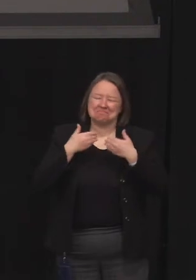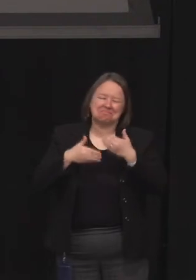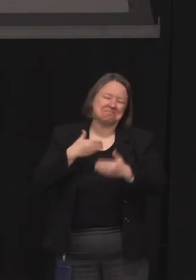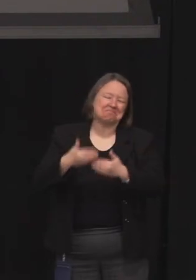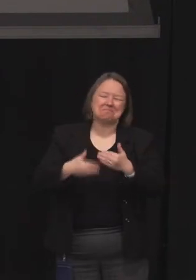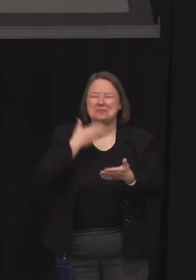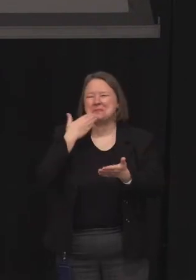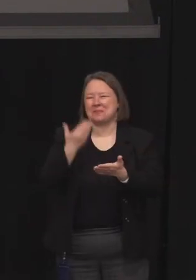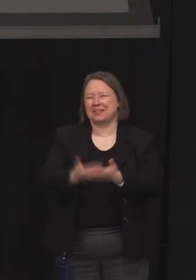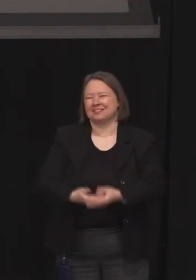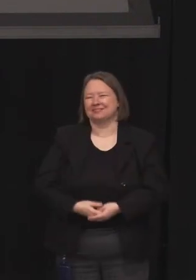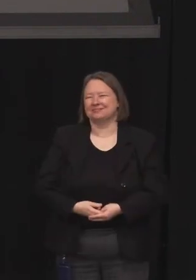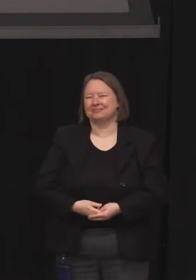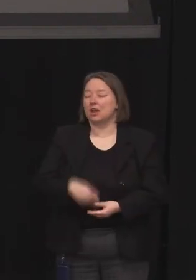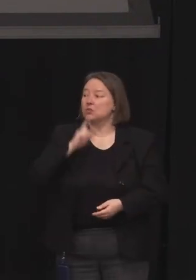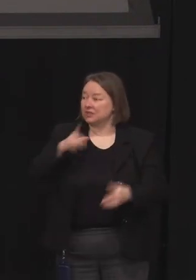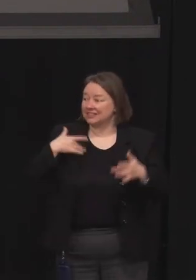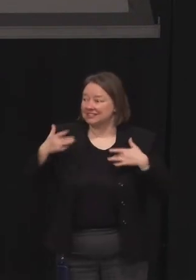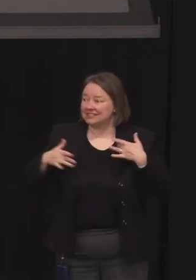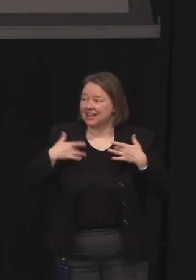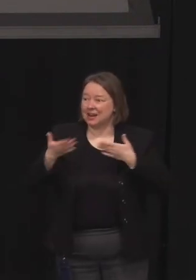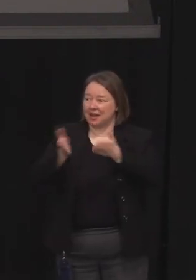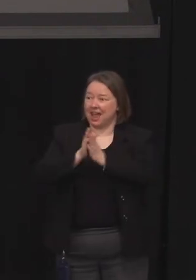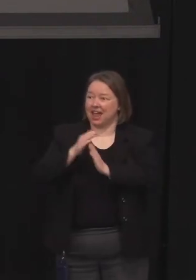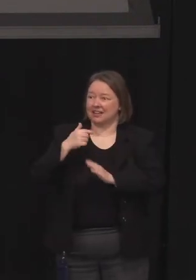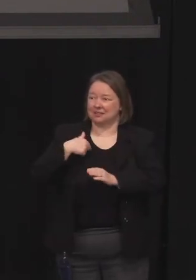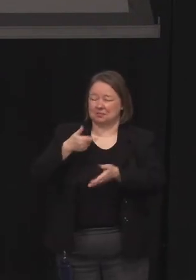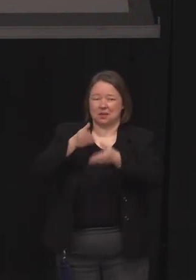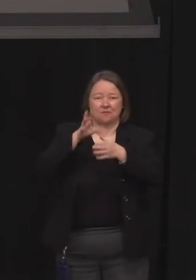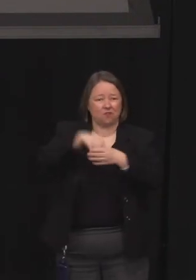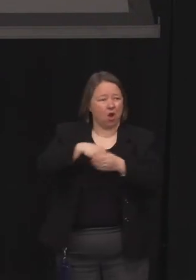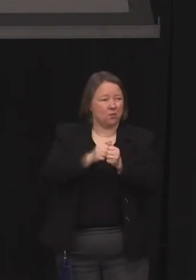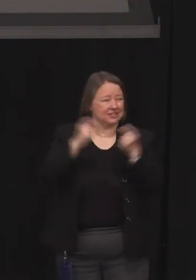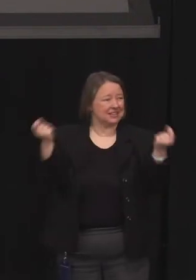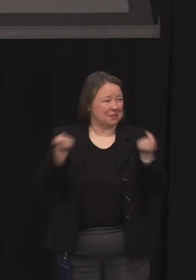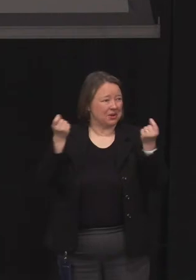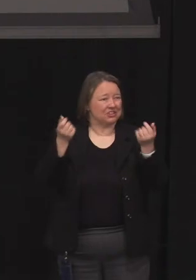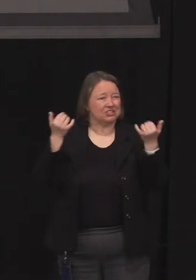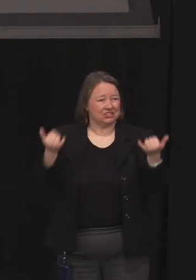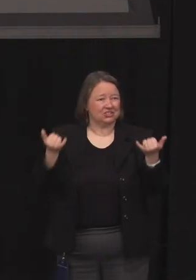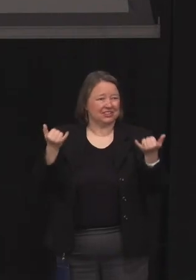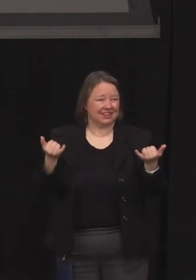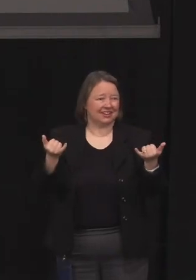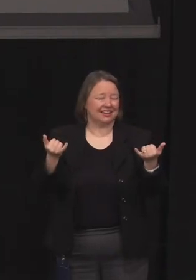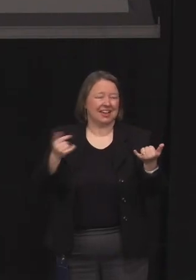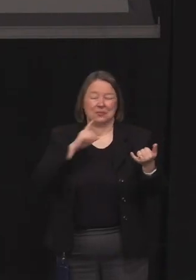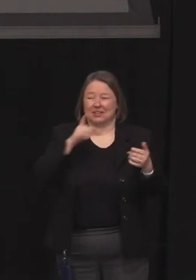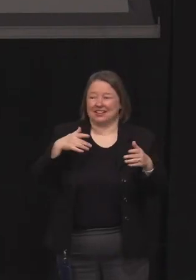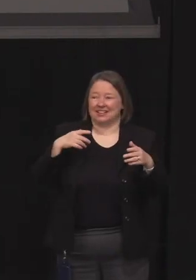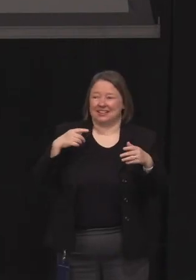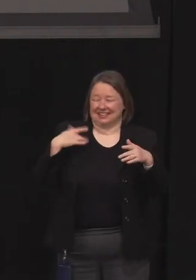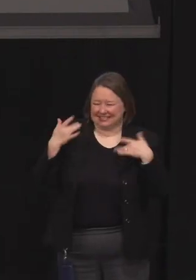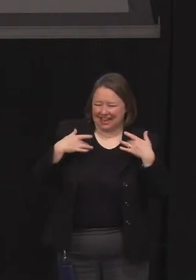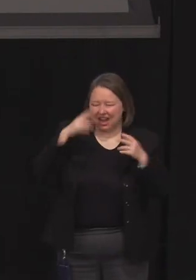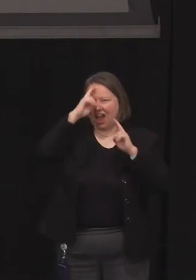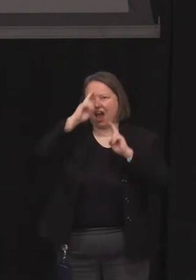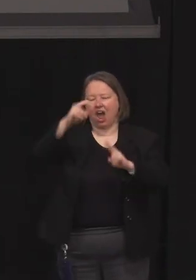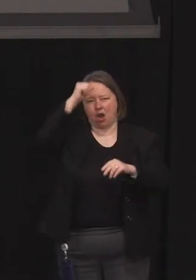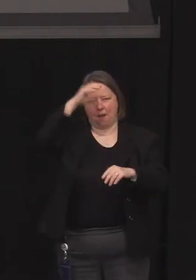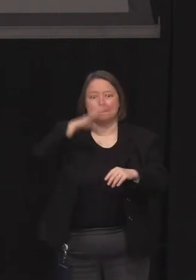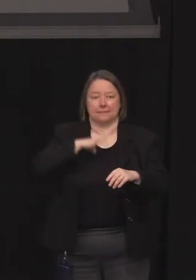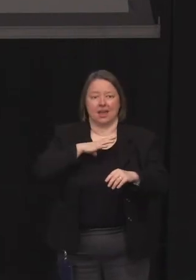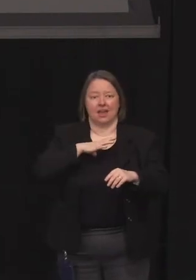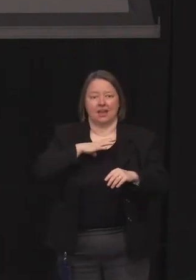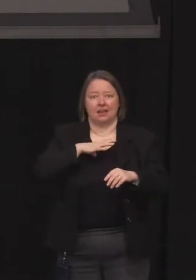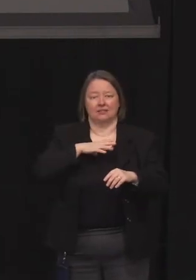well. I was really excited to be asked to be part of this celebration today, and excited to honor a man who showed us